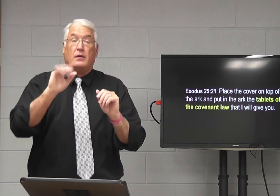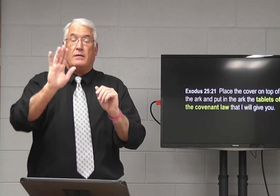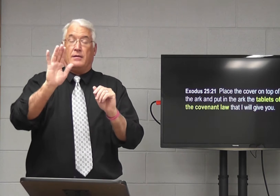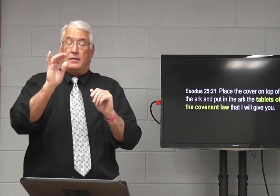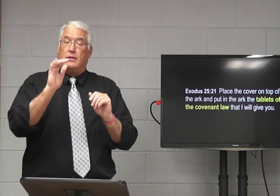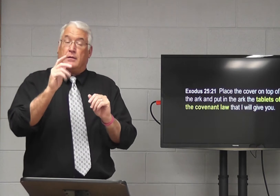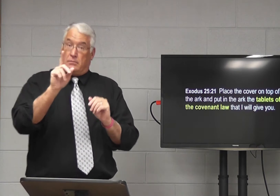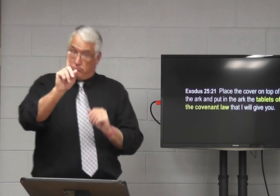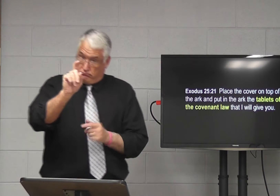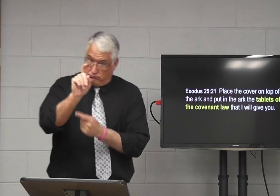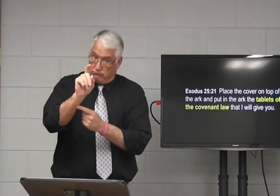symbolizes.